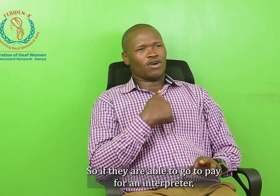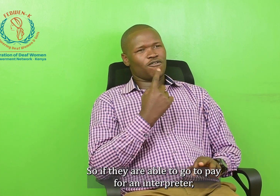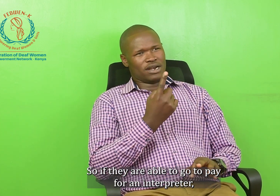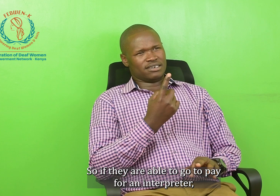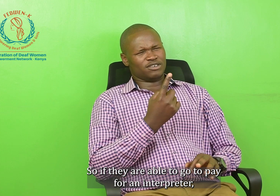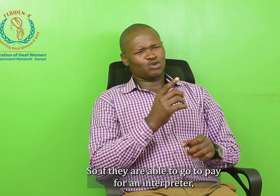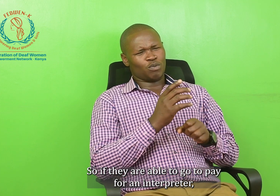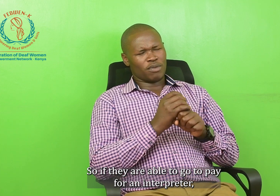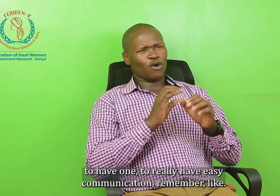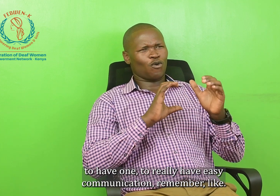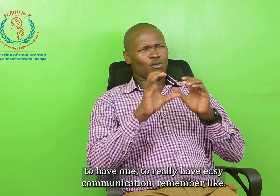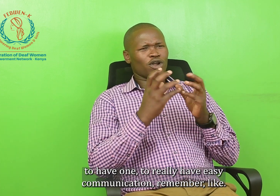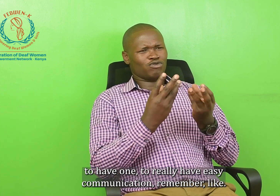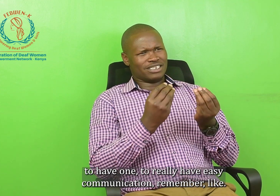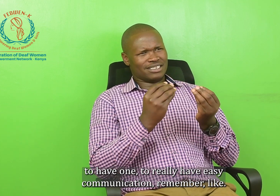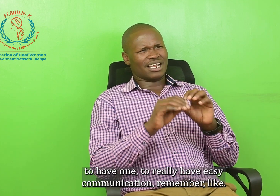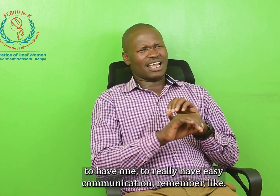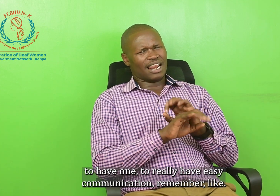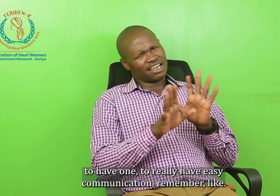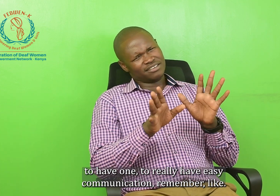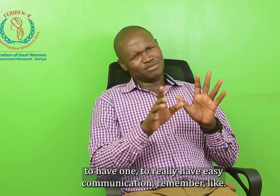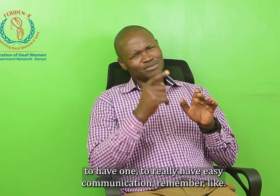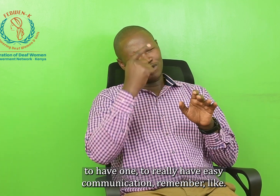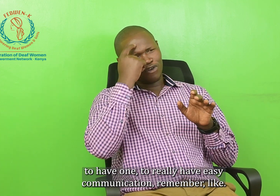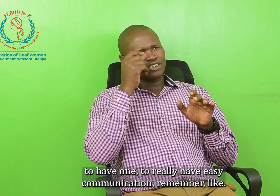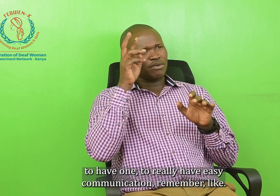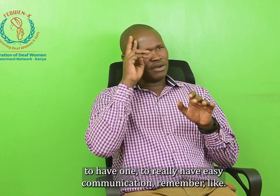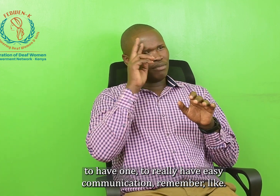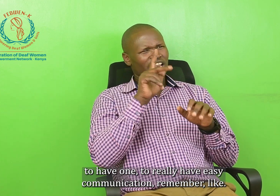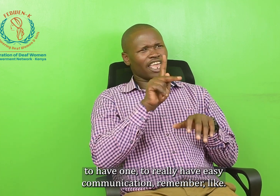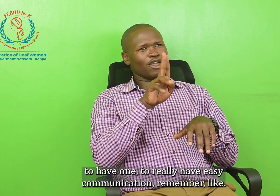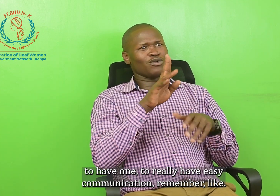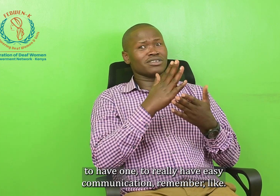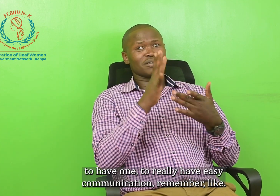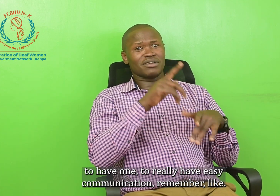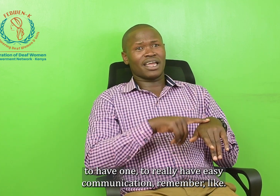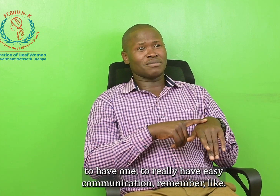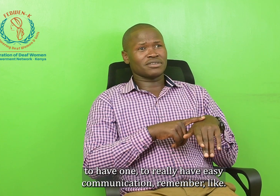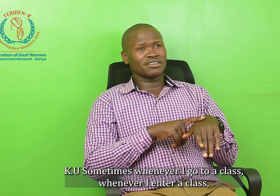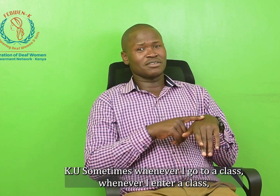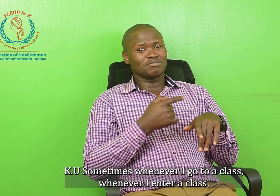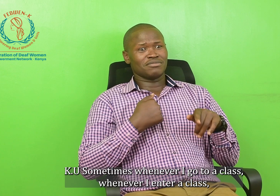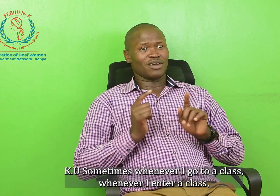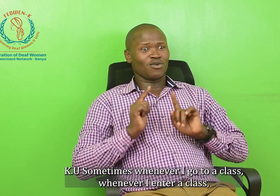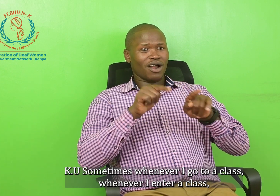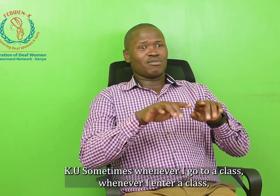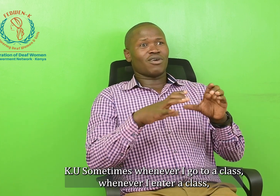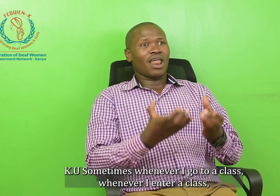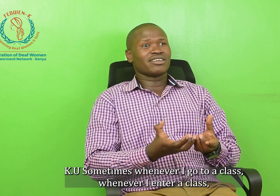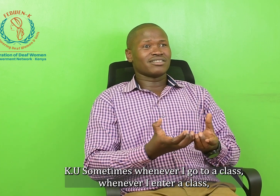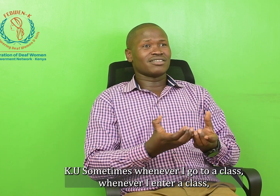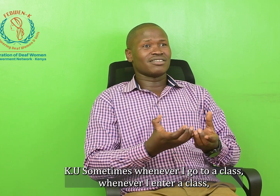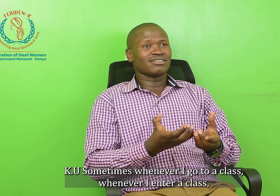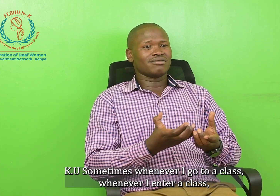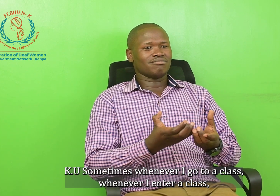for an interpreter, to have one, to really have easy communication. Remember, like KU, sometimes whenever I go to a